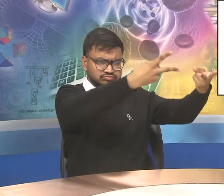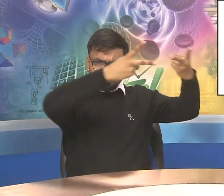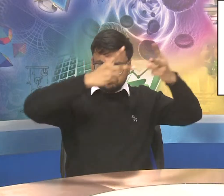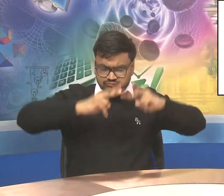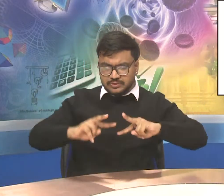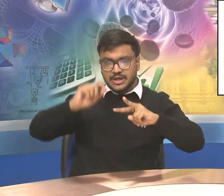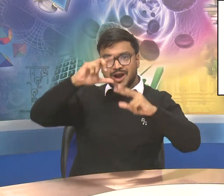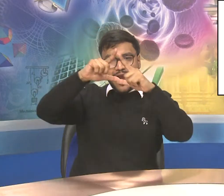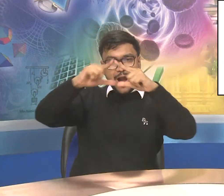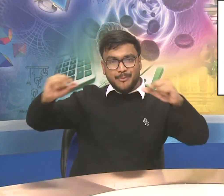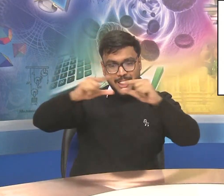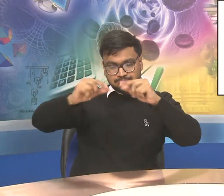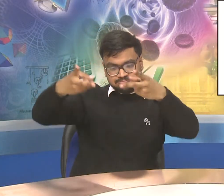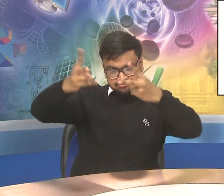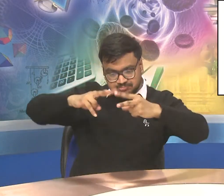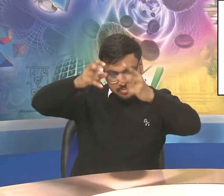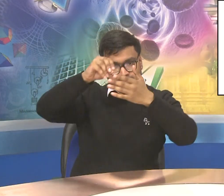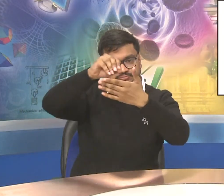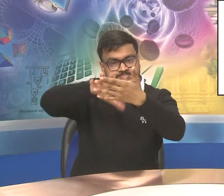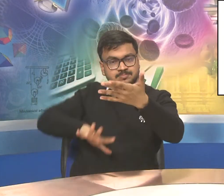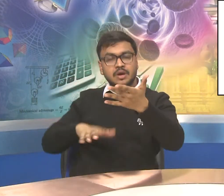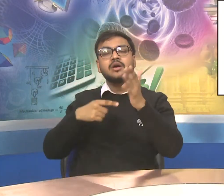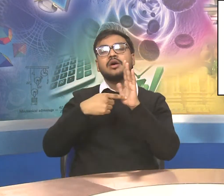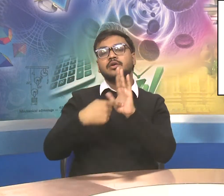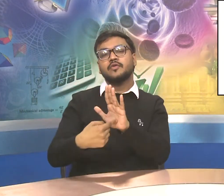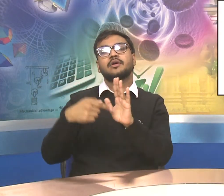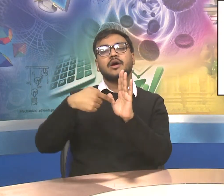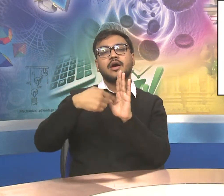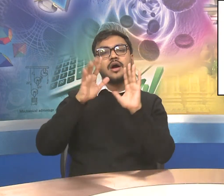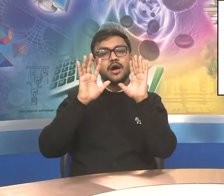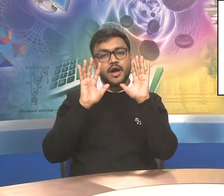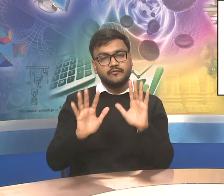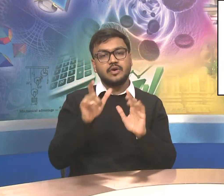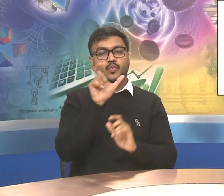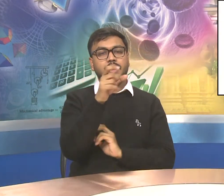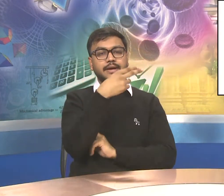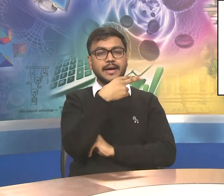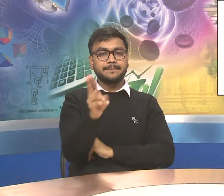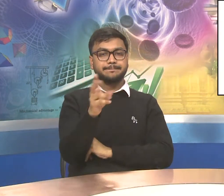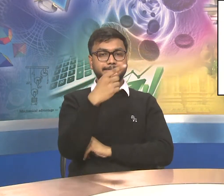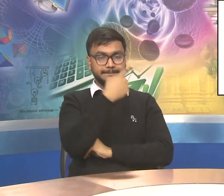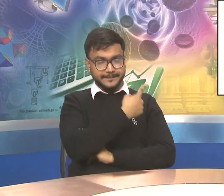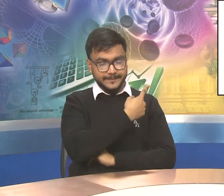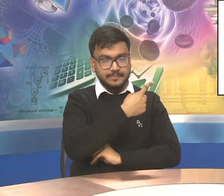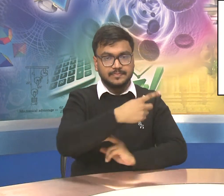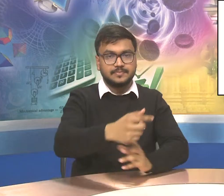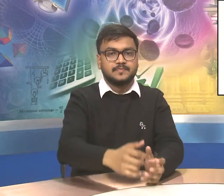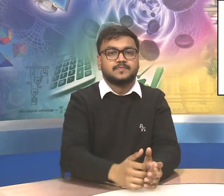Hindi, that's translation. Same as for book, videos,